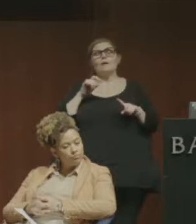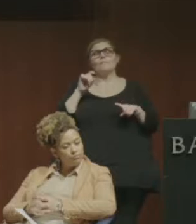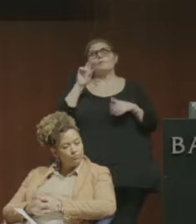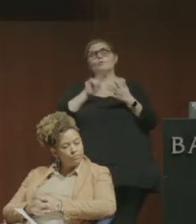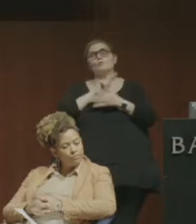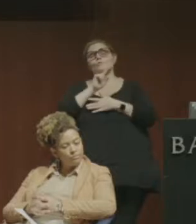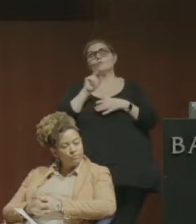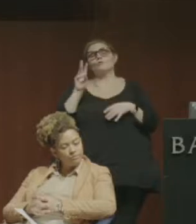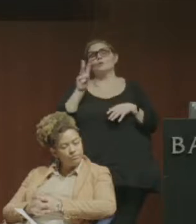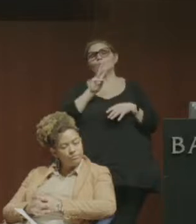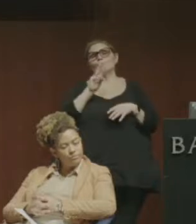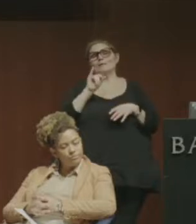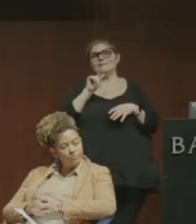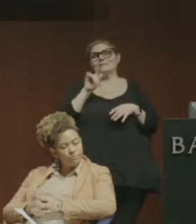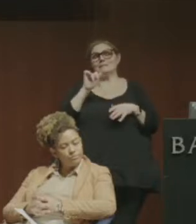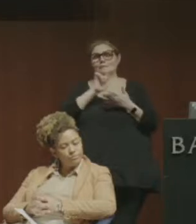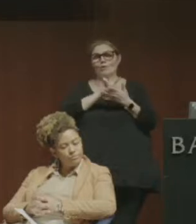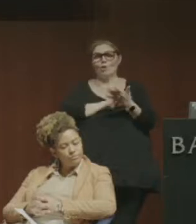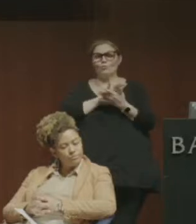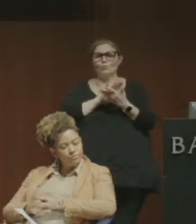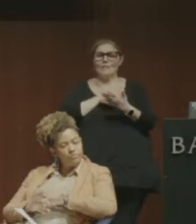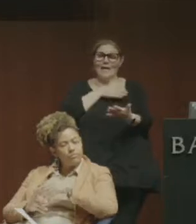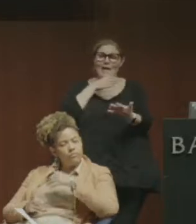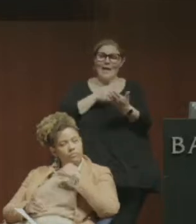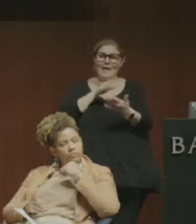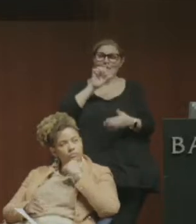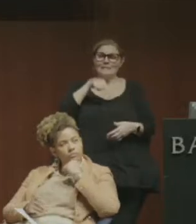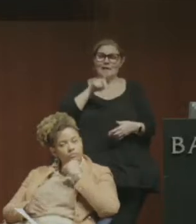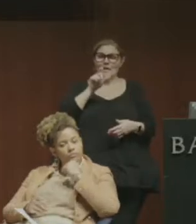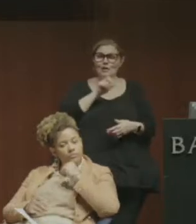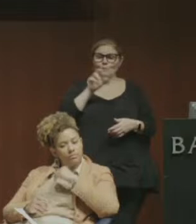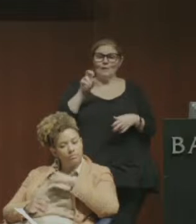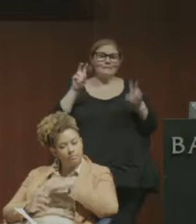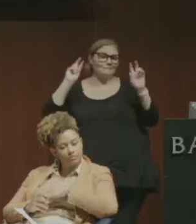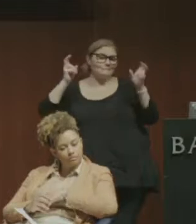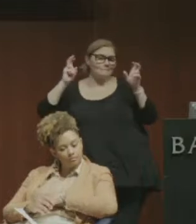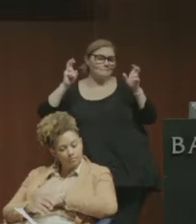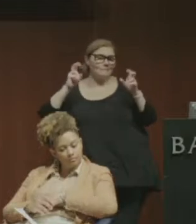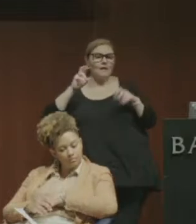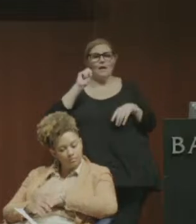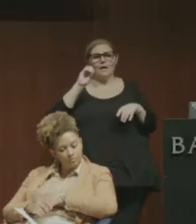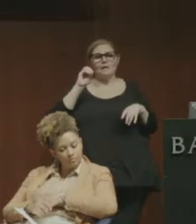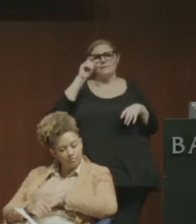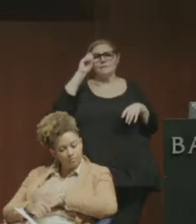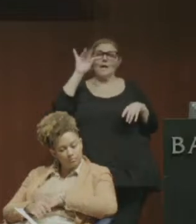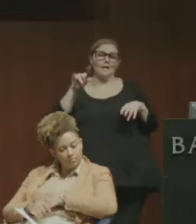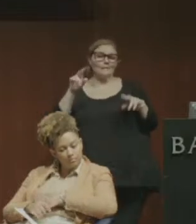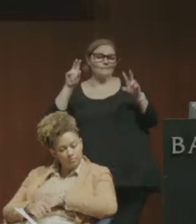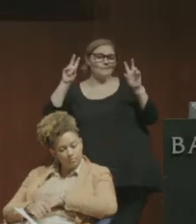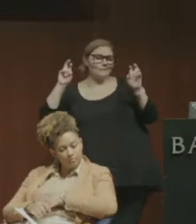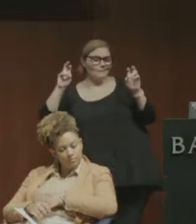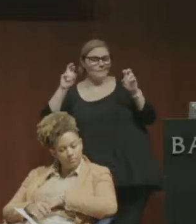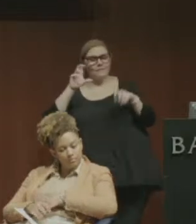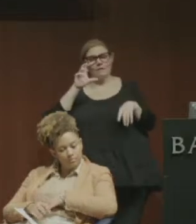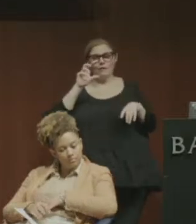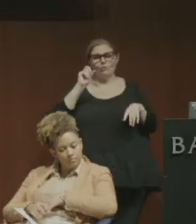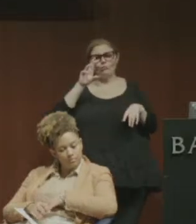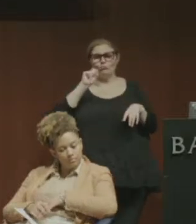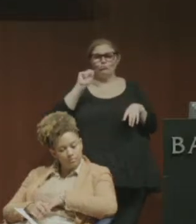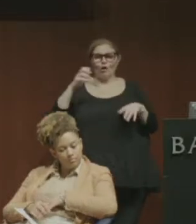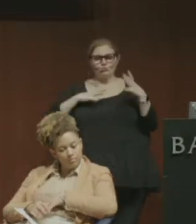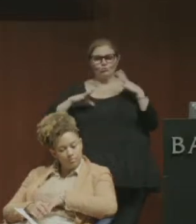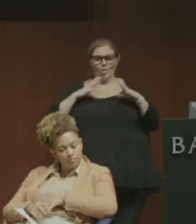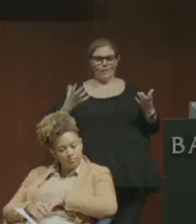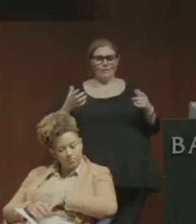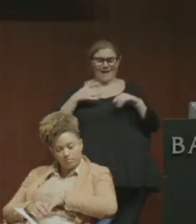Indies Law School, that anti-queer prohibitions against so-called sodomy and so-called cross-dressing that are